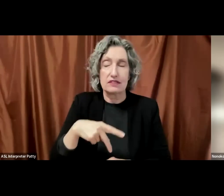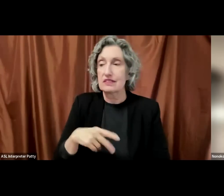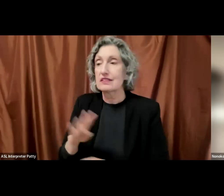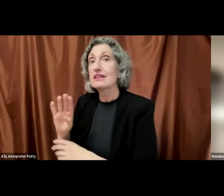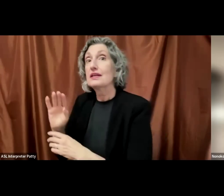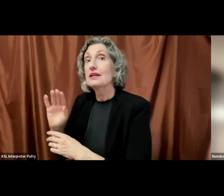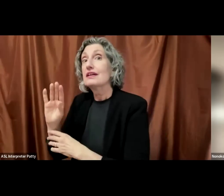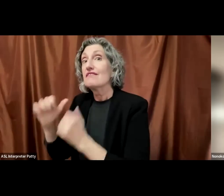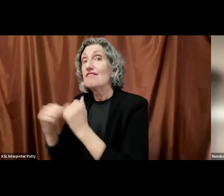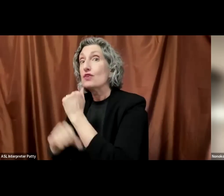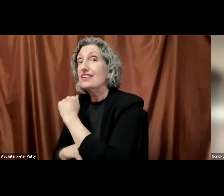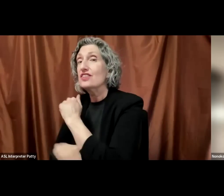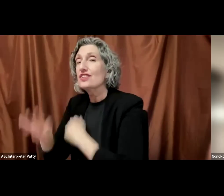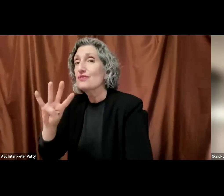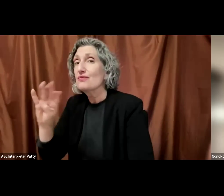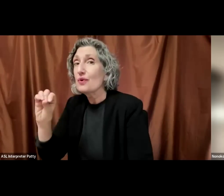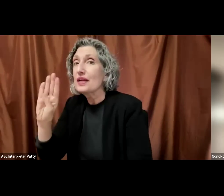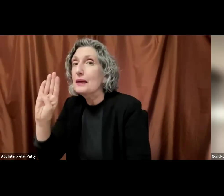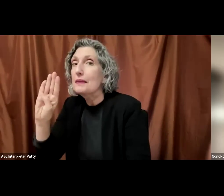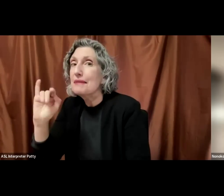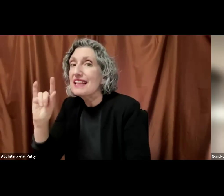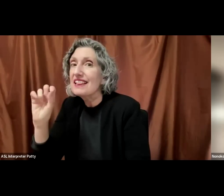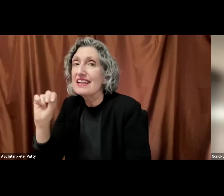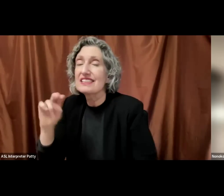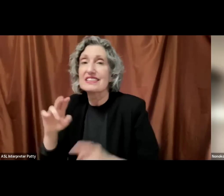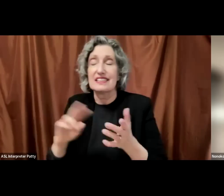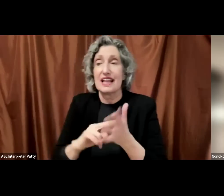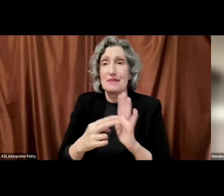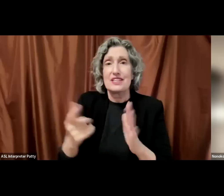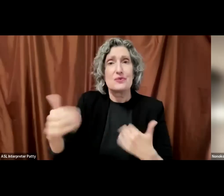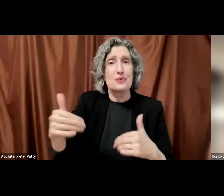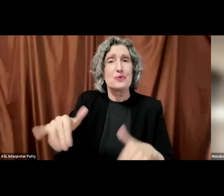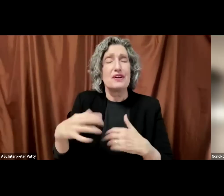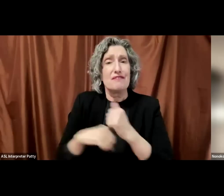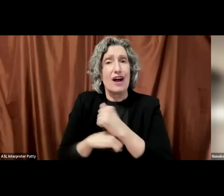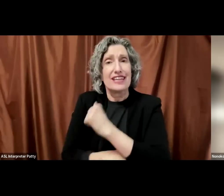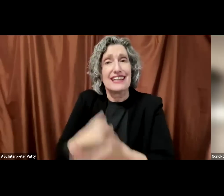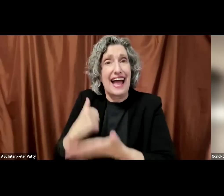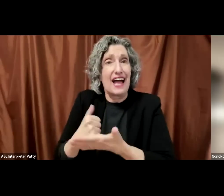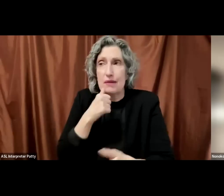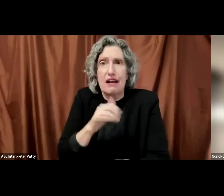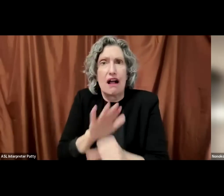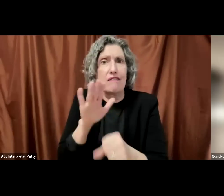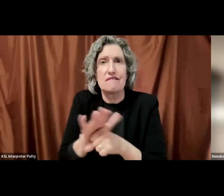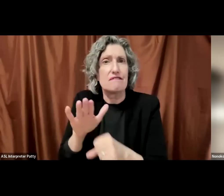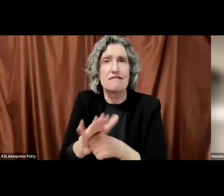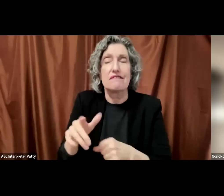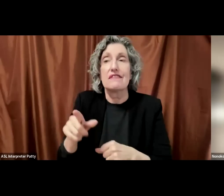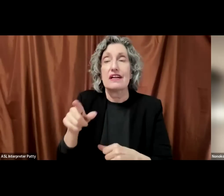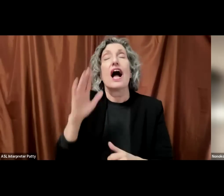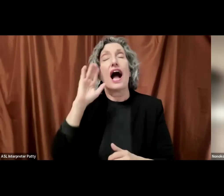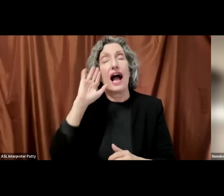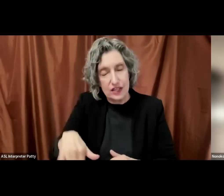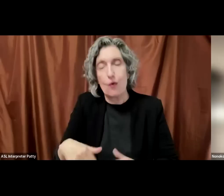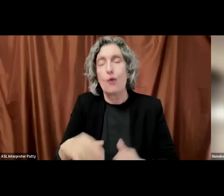foundations. In Minnesota, we have some exceptional philanthropy leaders who are rallying to try to meet the needs of the moment. And it is